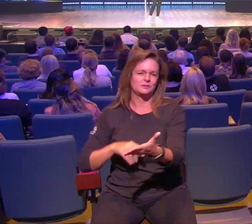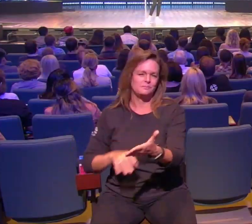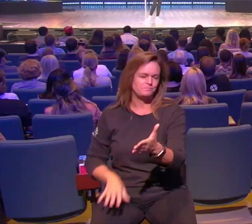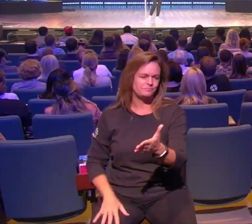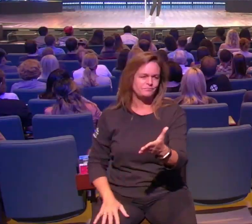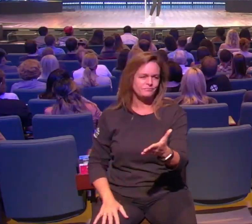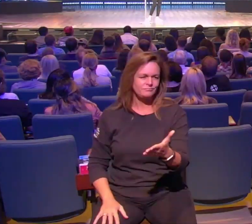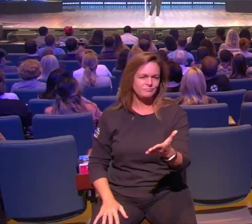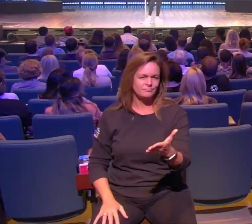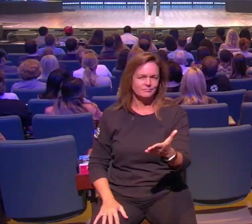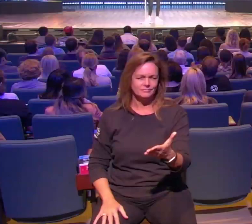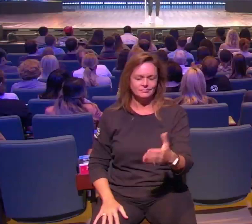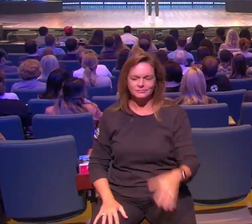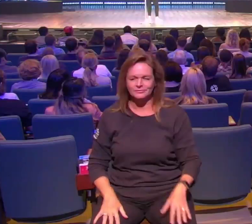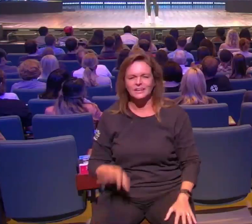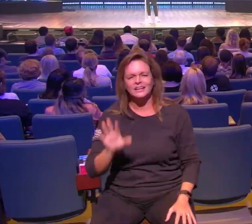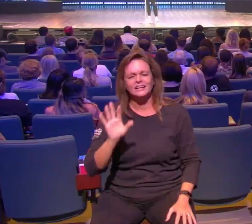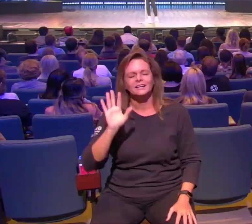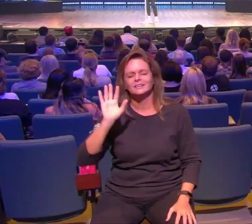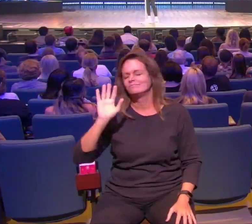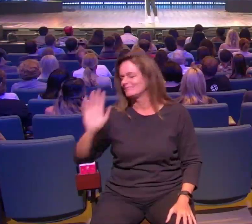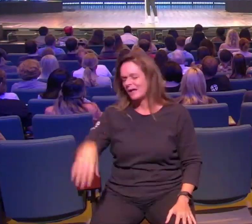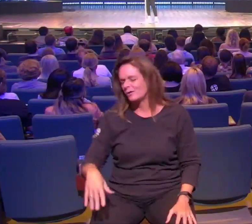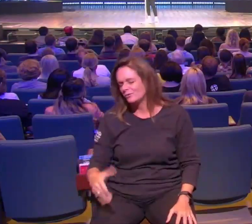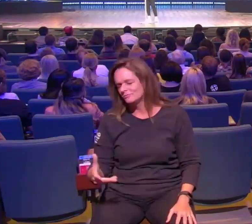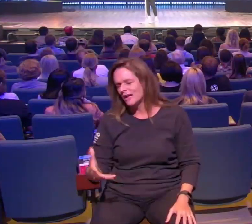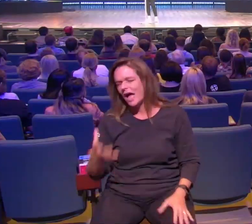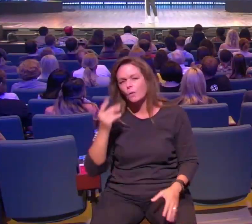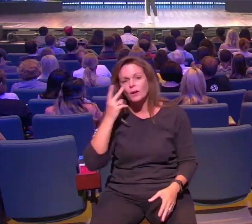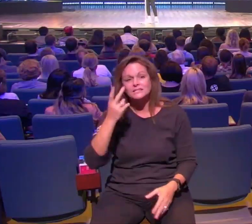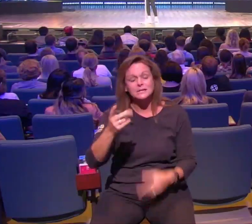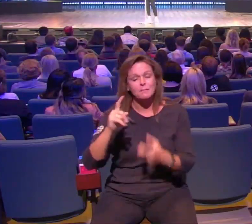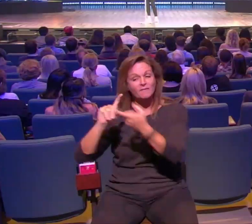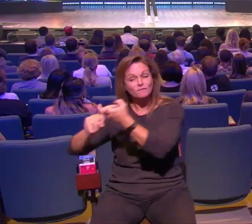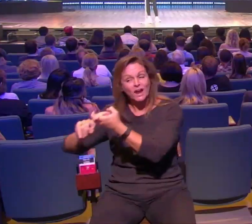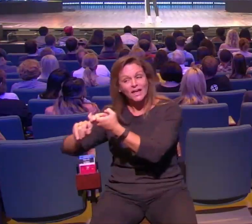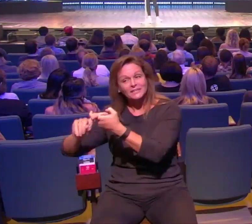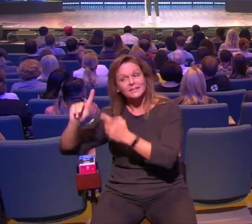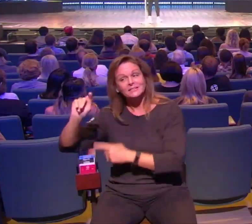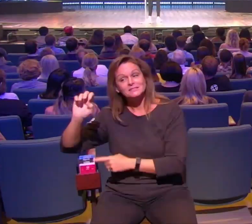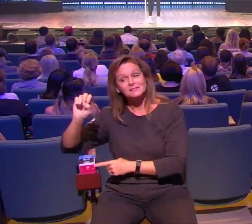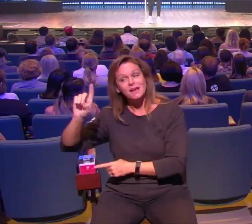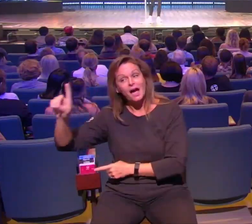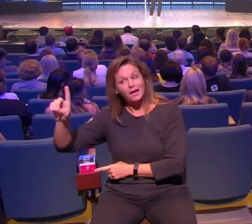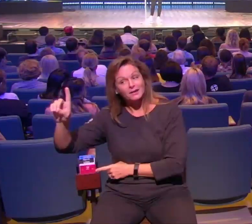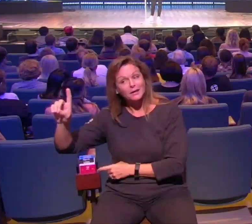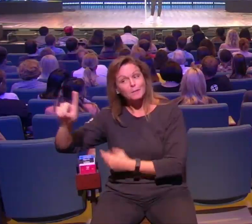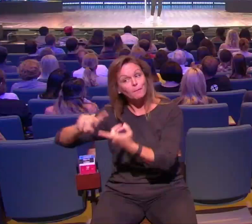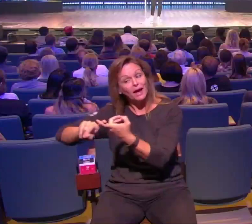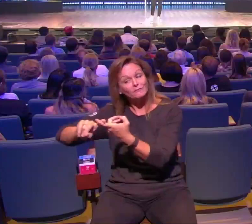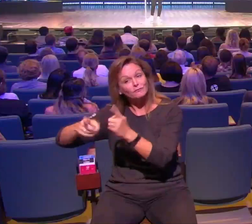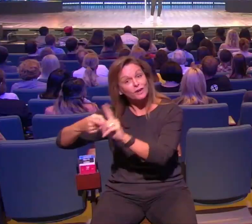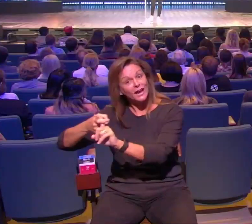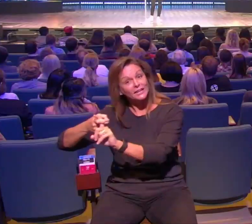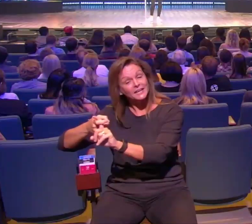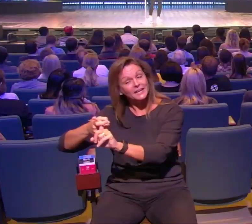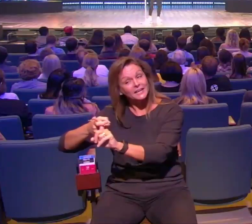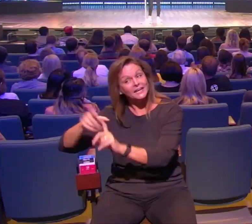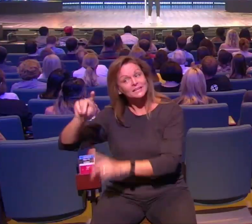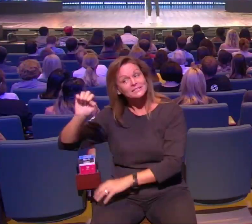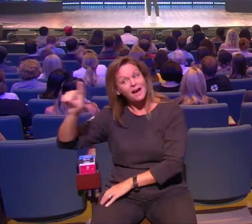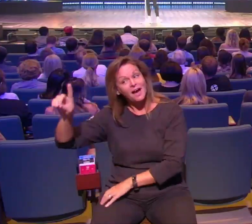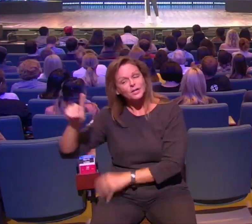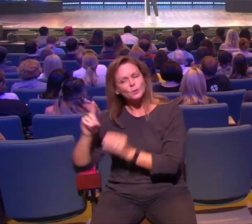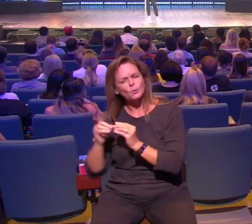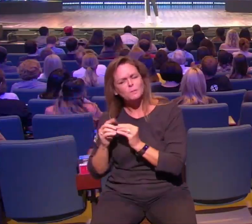that night. But then I decided I wanted to see my friend one more time before he left for college. And at the end of